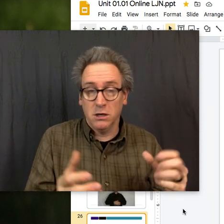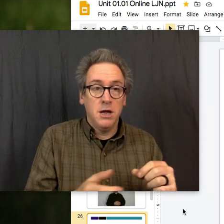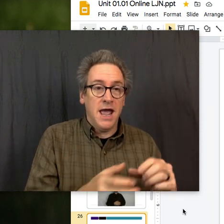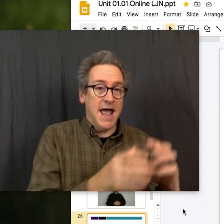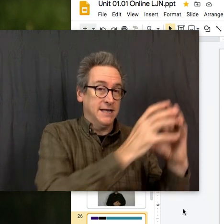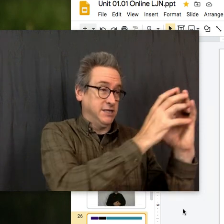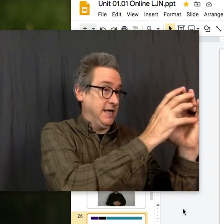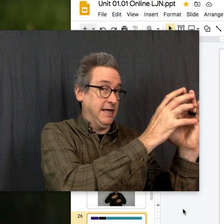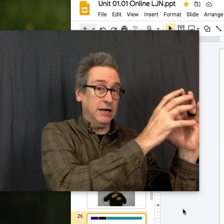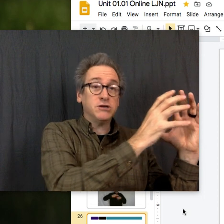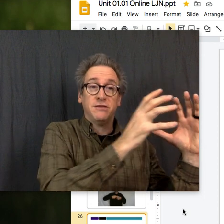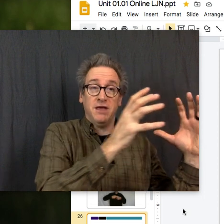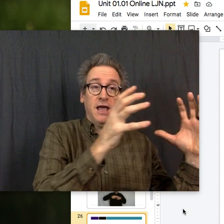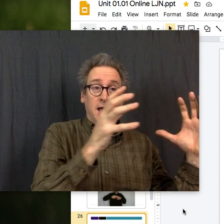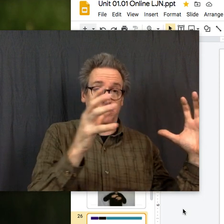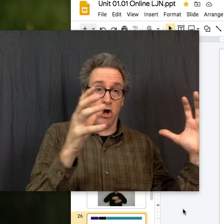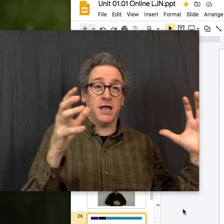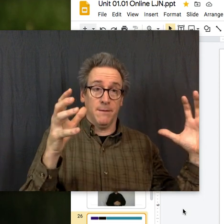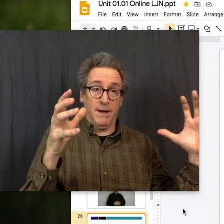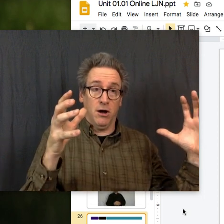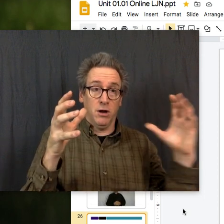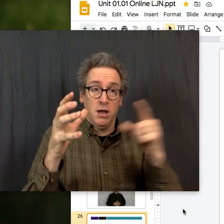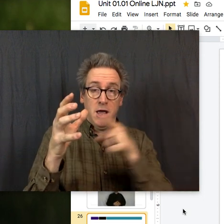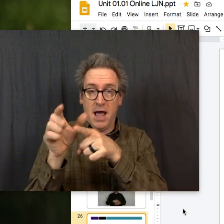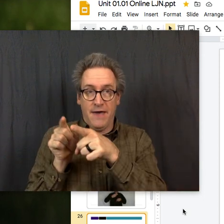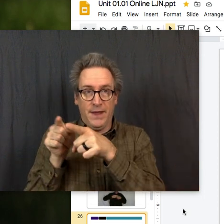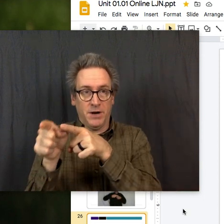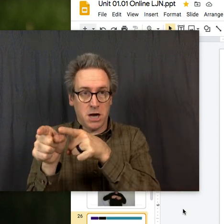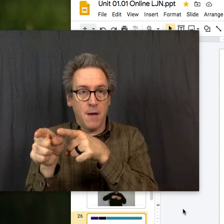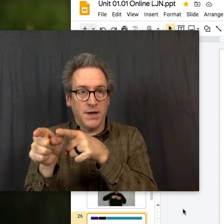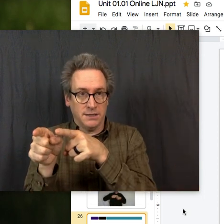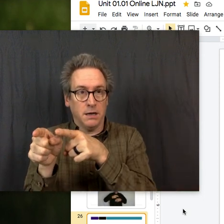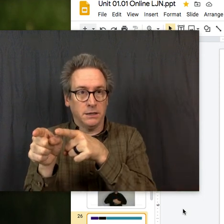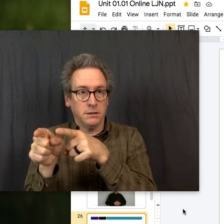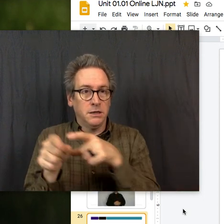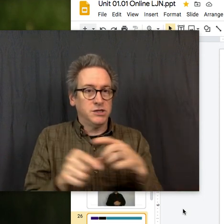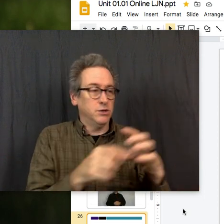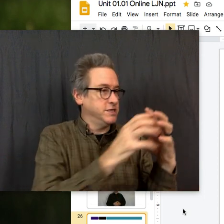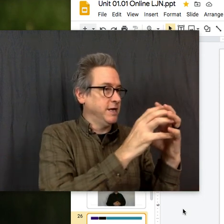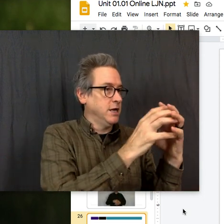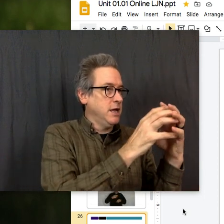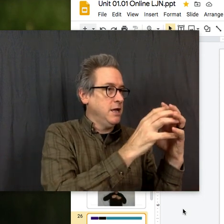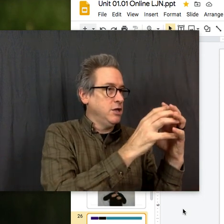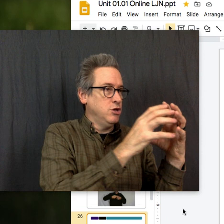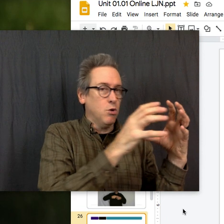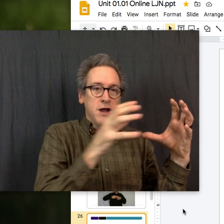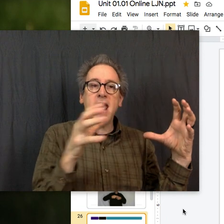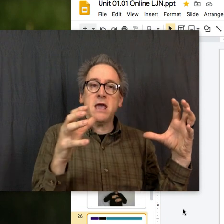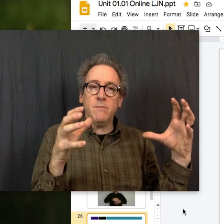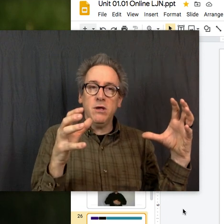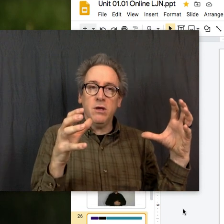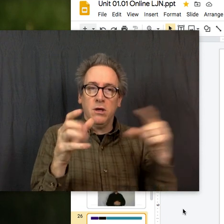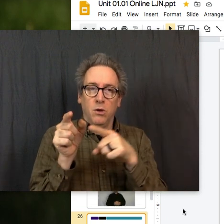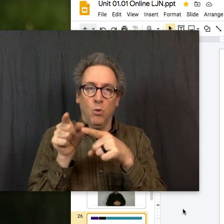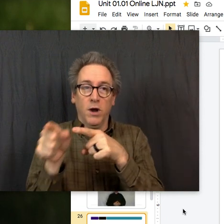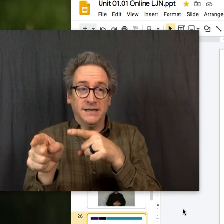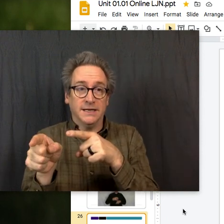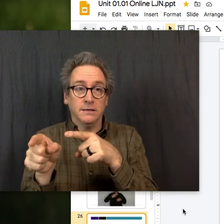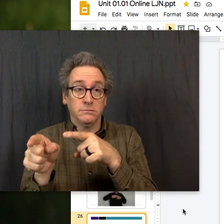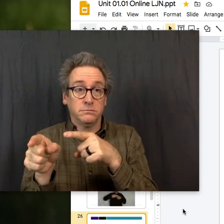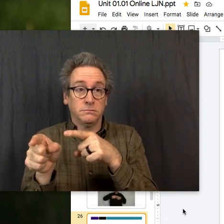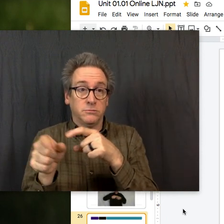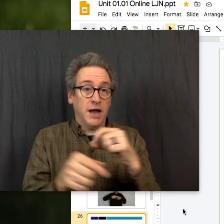information as, here's the thing I'm talking about, and then I'm going to comment on it. So it's like, your name, what